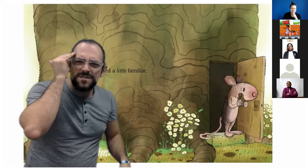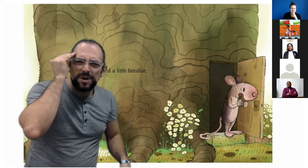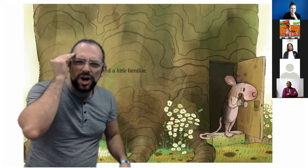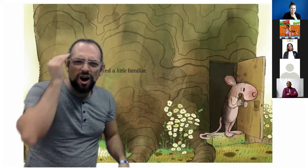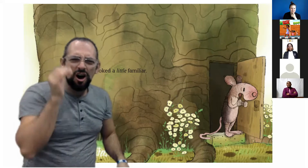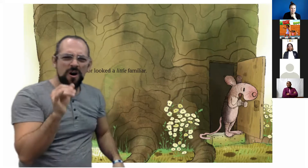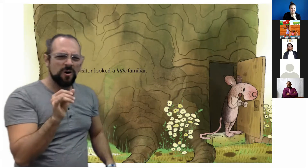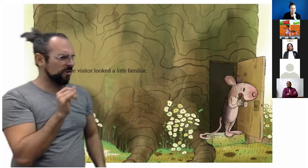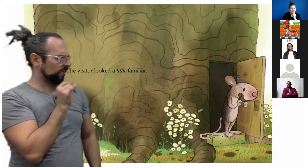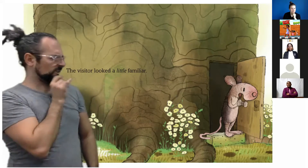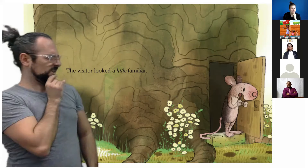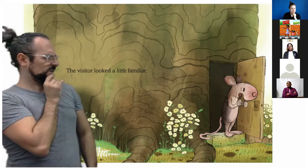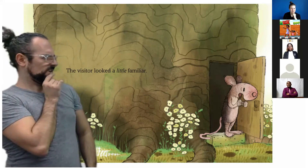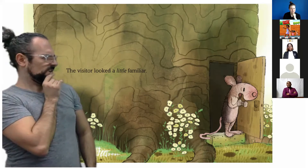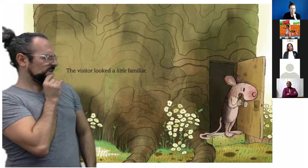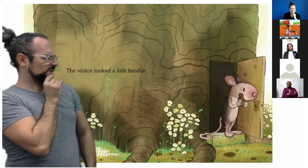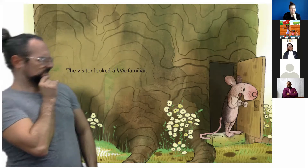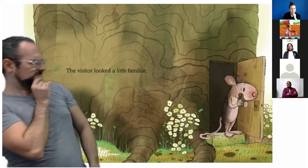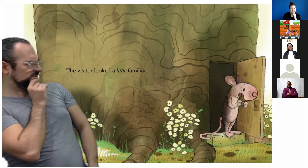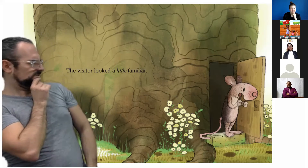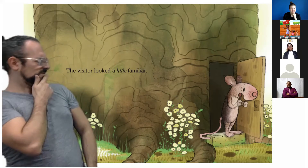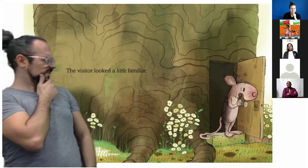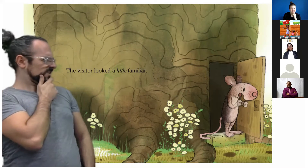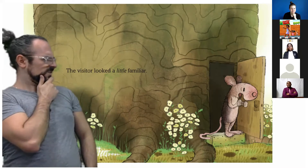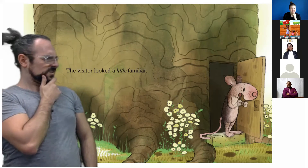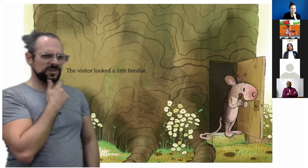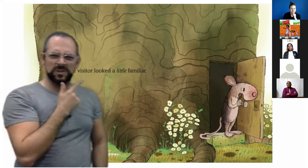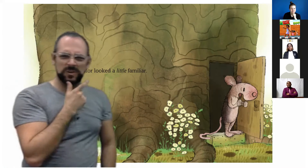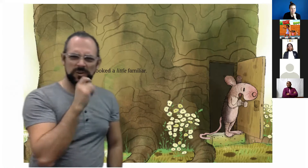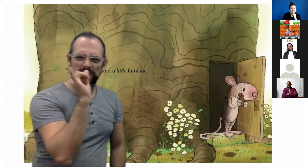That visitor looked a little familiar.